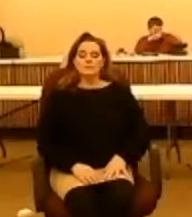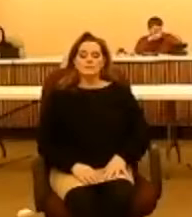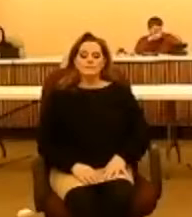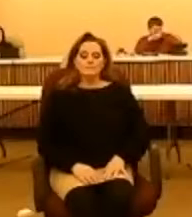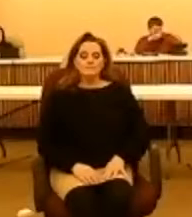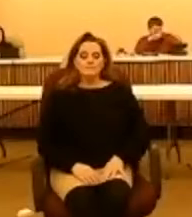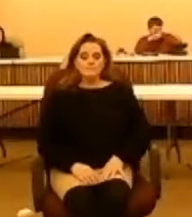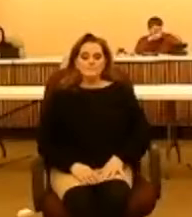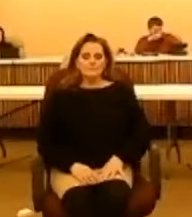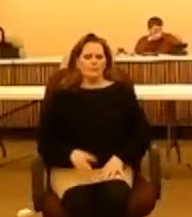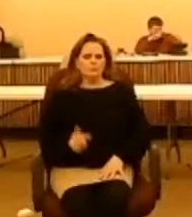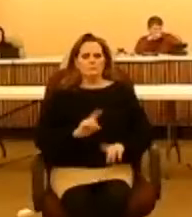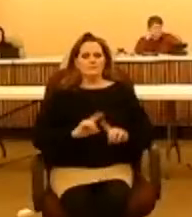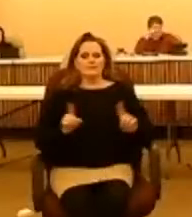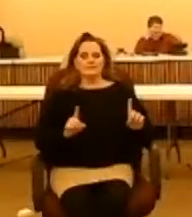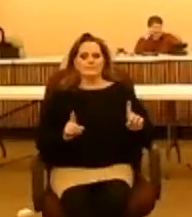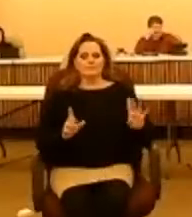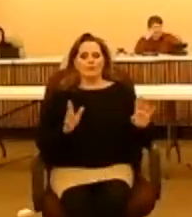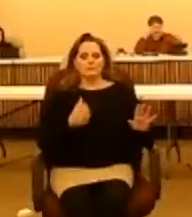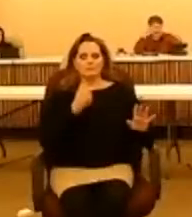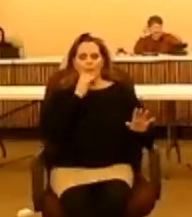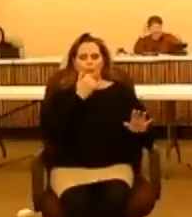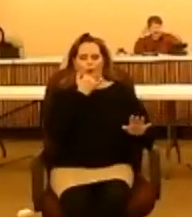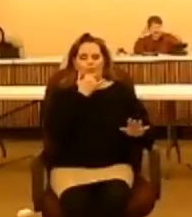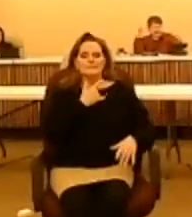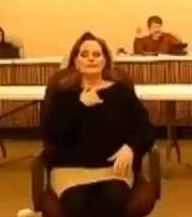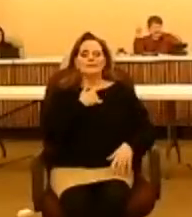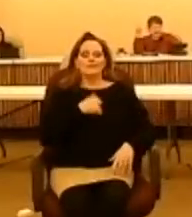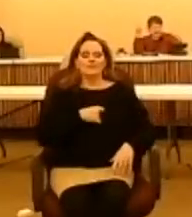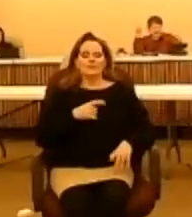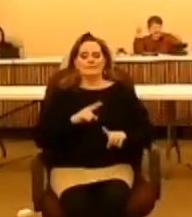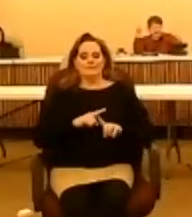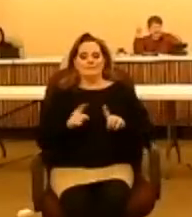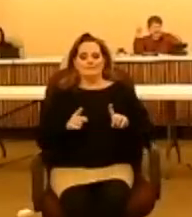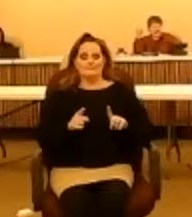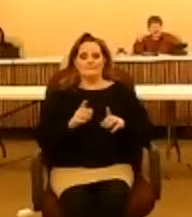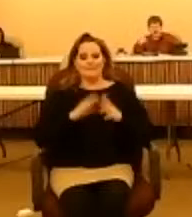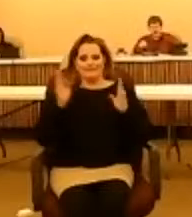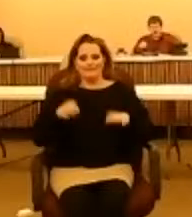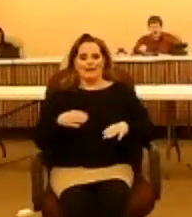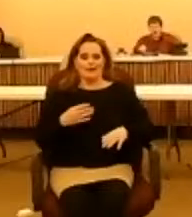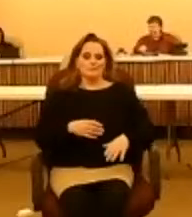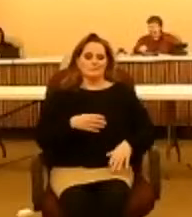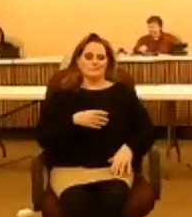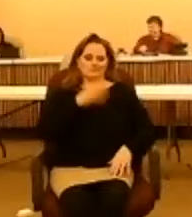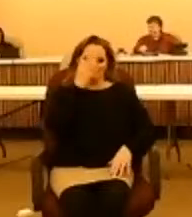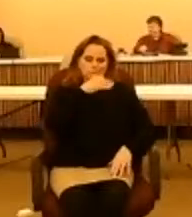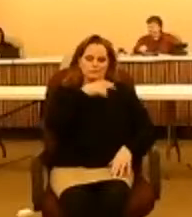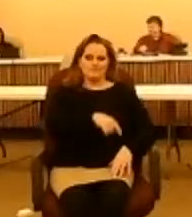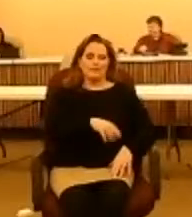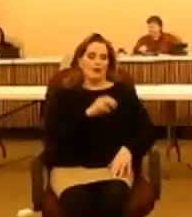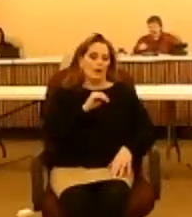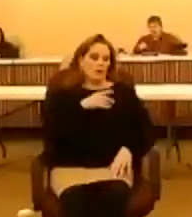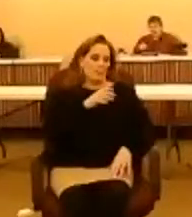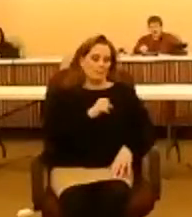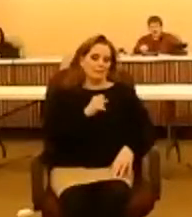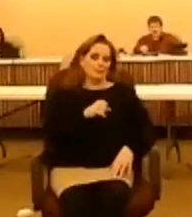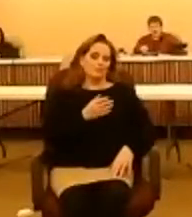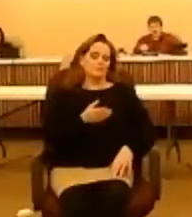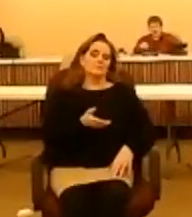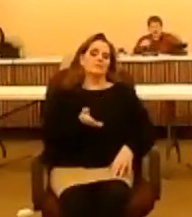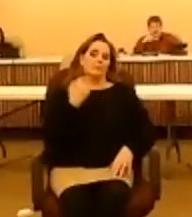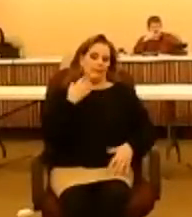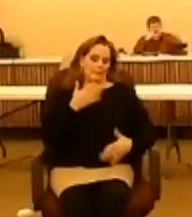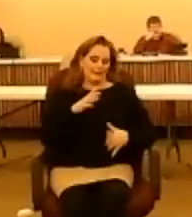one. Yeah. This is, sorry, so this is the one next door to Mike's. Mhm. Mike's was last meeting where we did